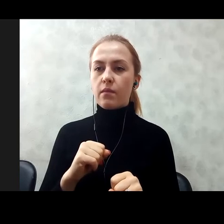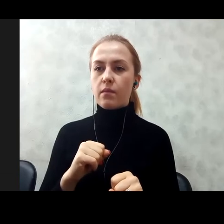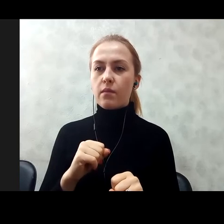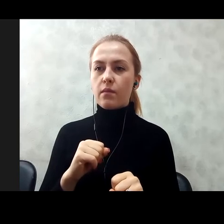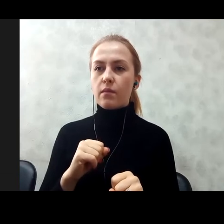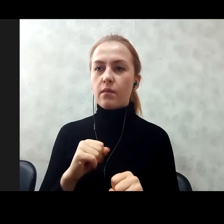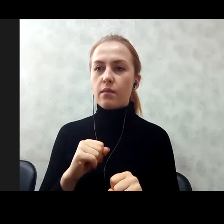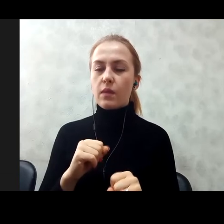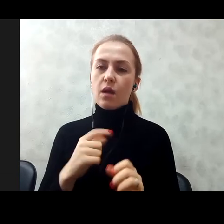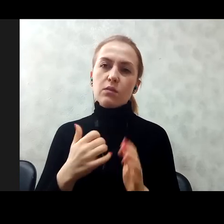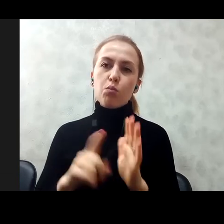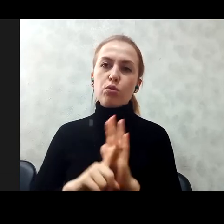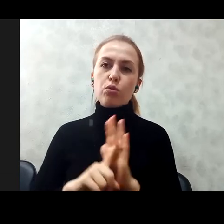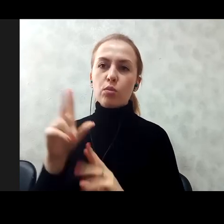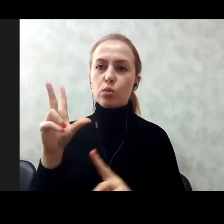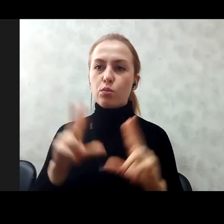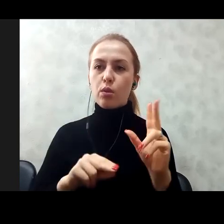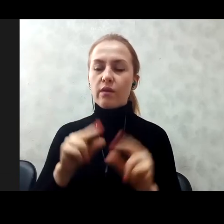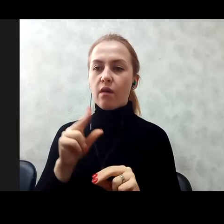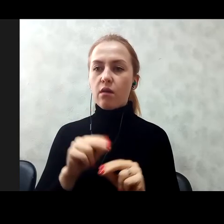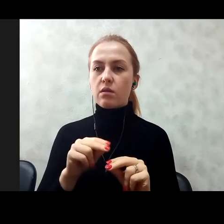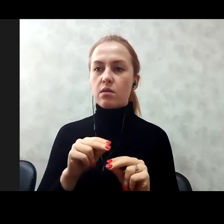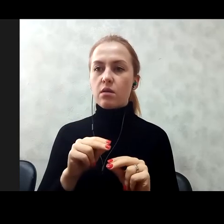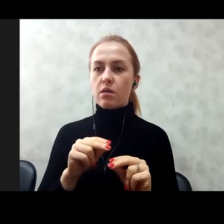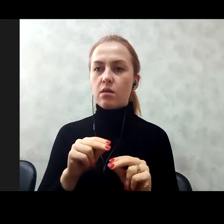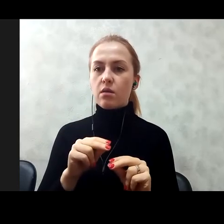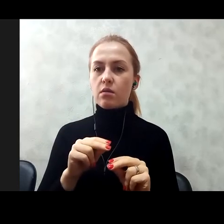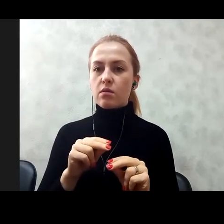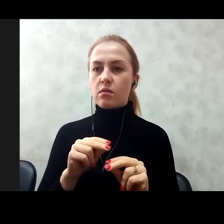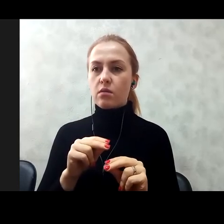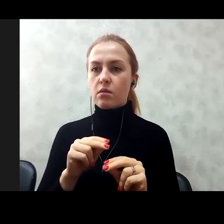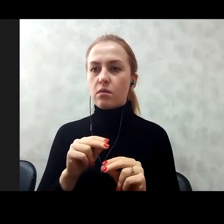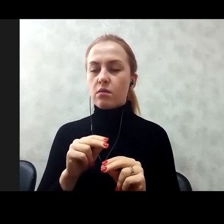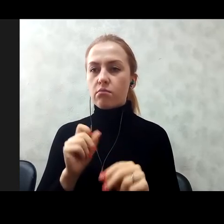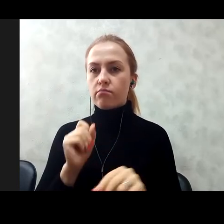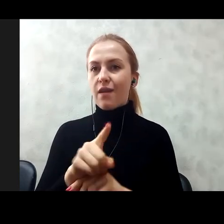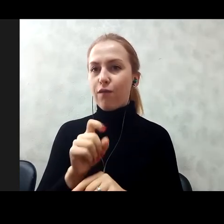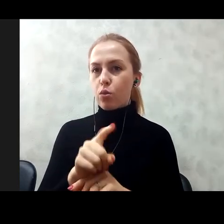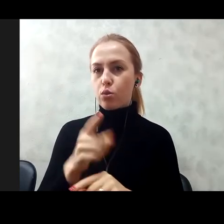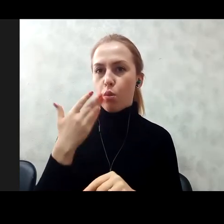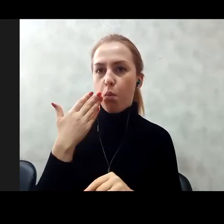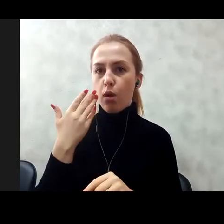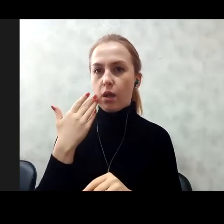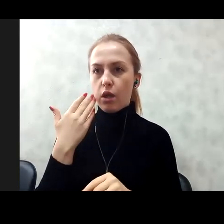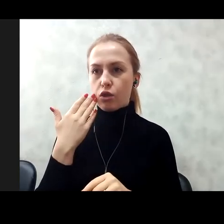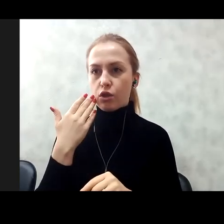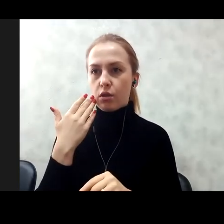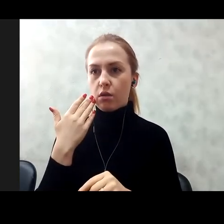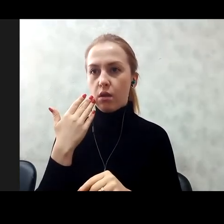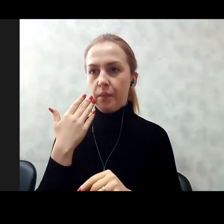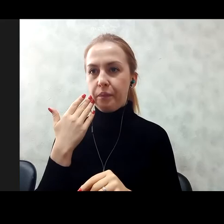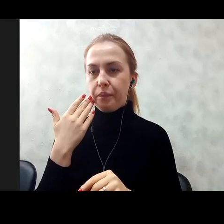actually include a territorial election commission commissions into the electoral systems